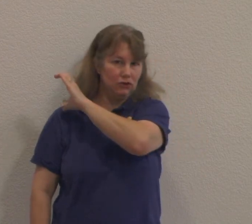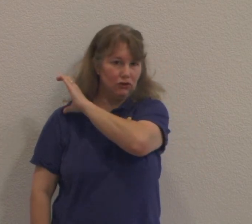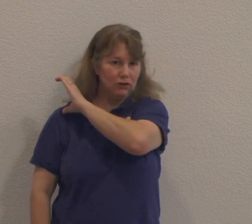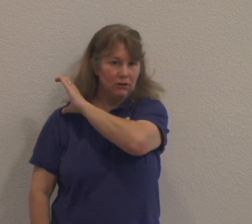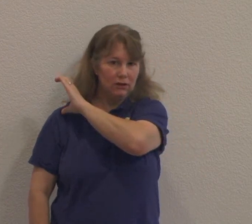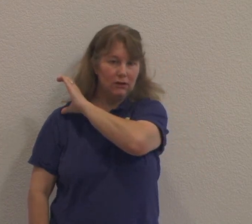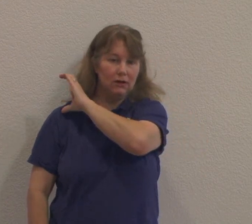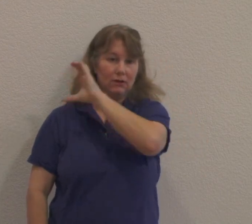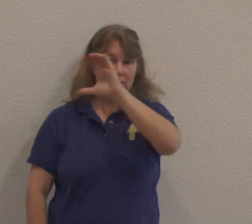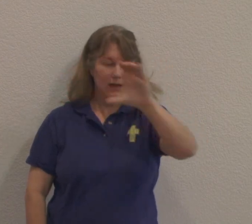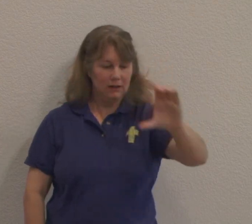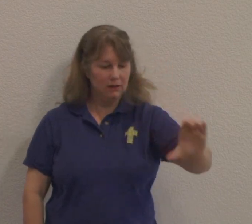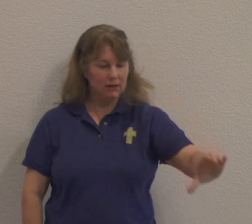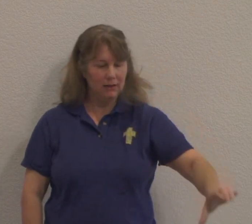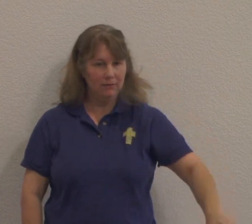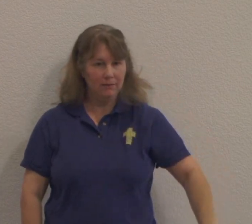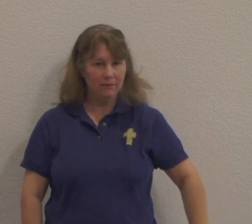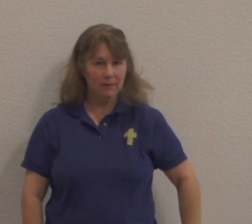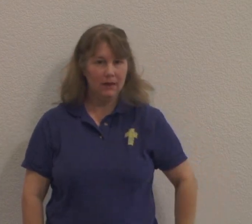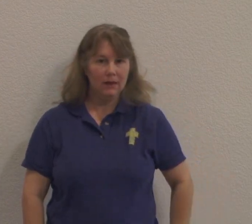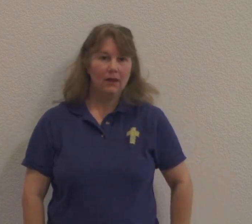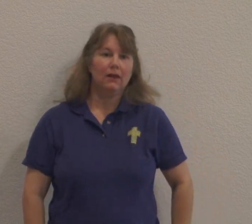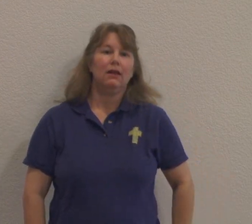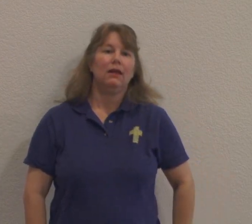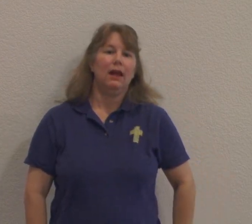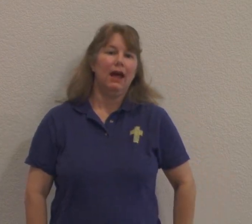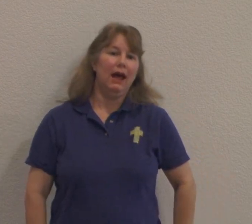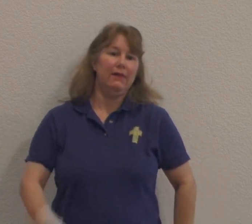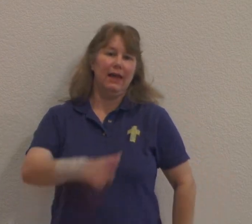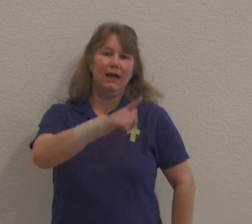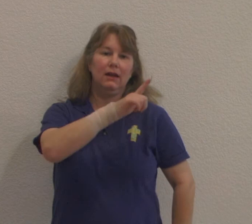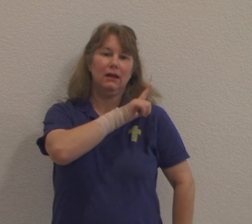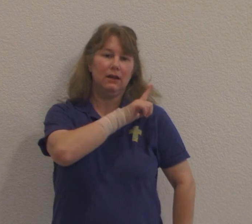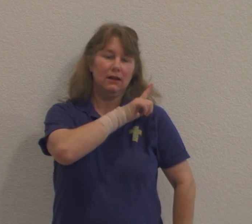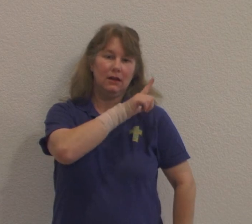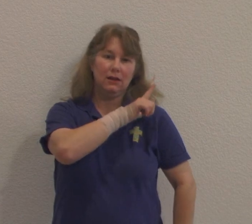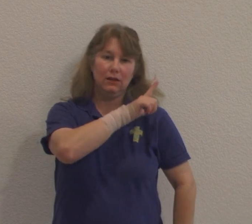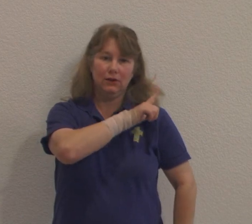shoulder. Goes down to your hip. And then Lord.